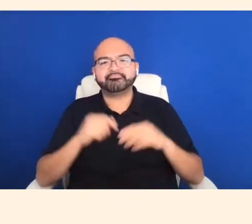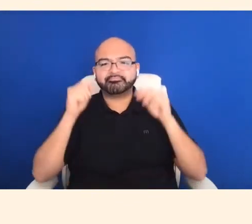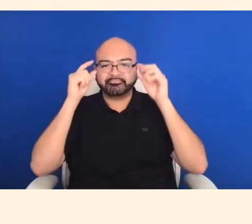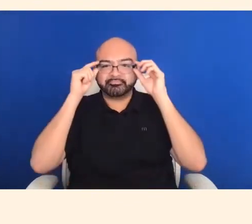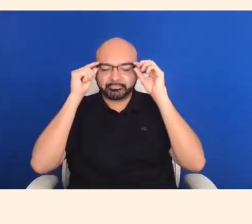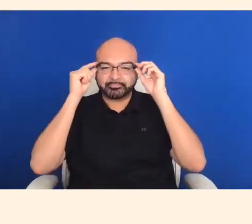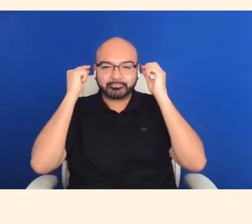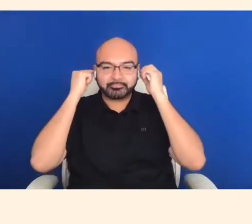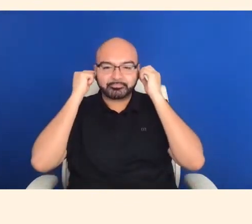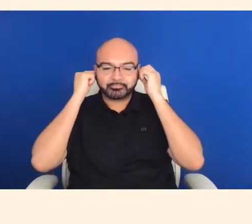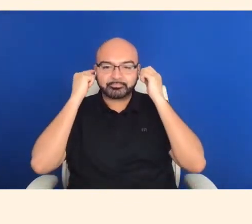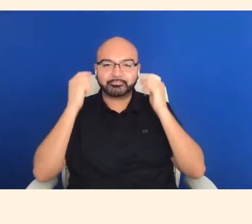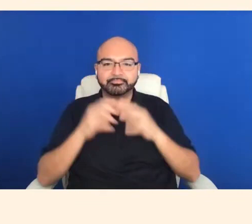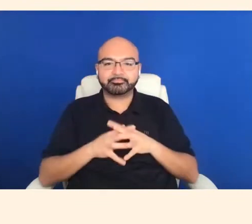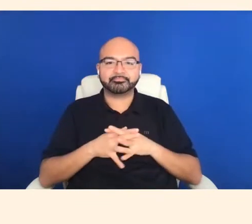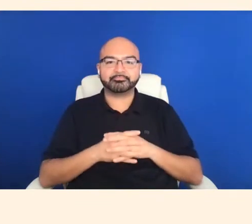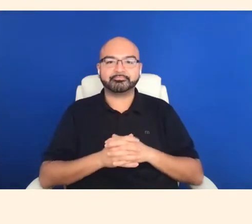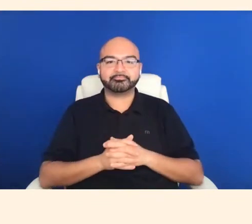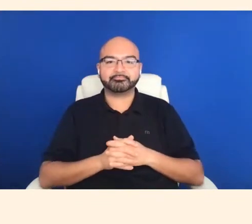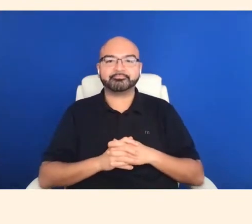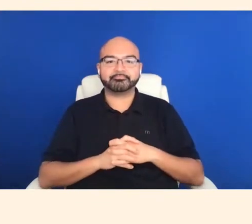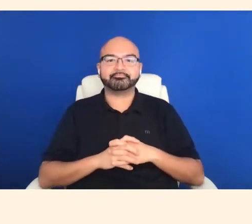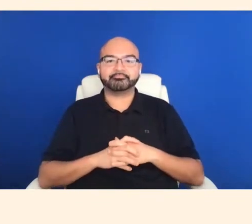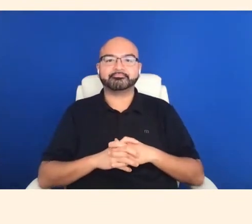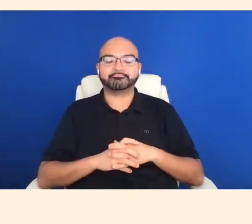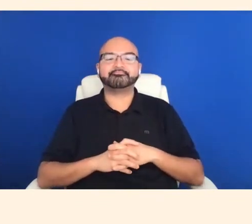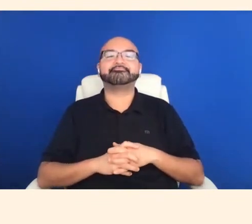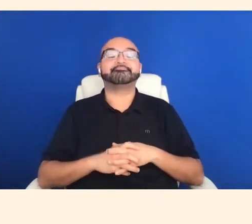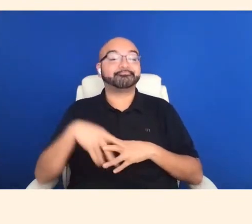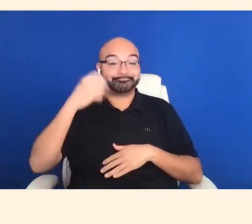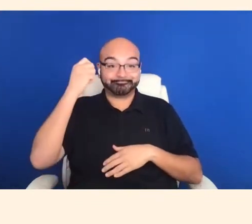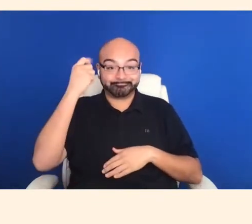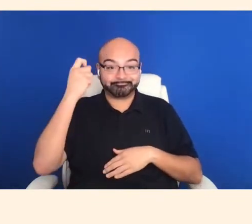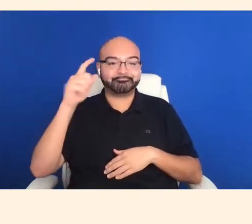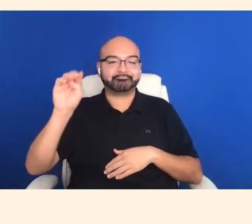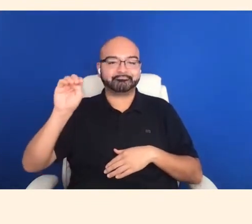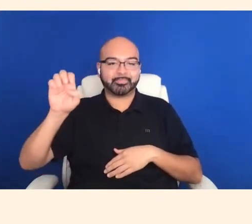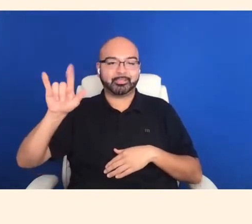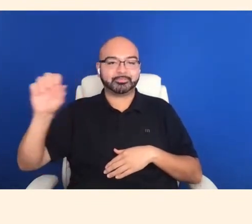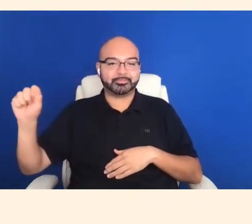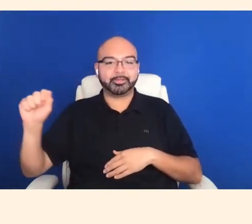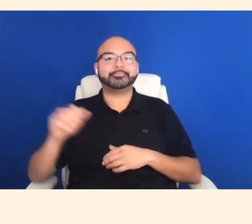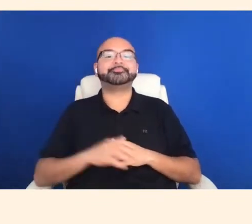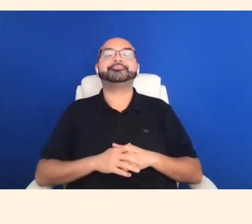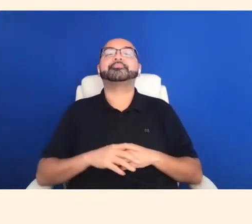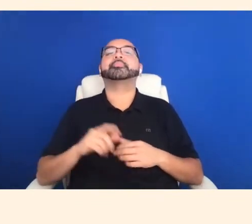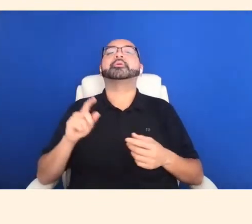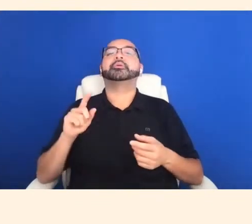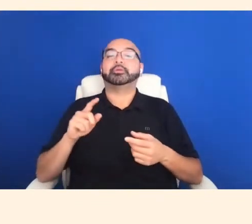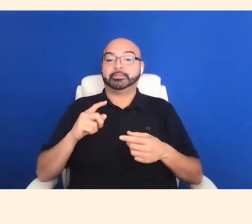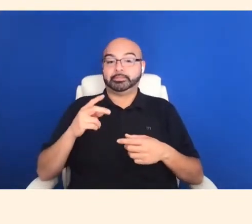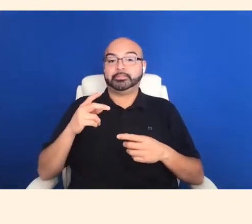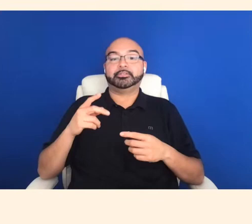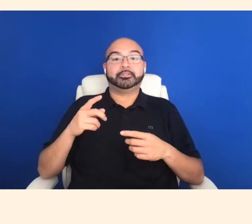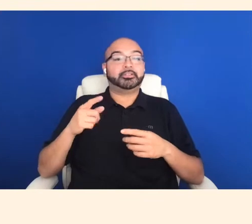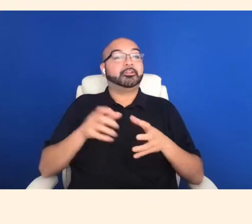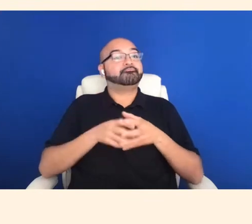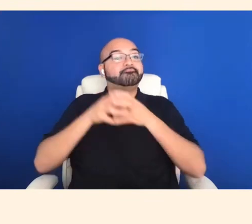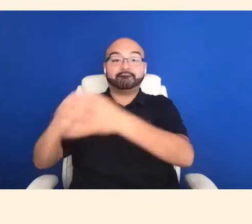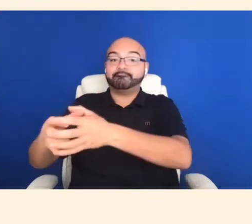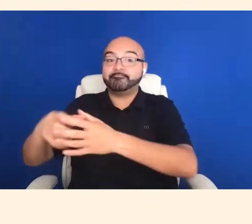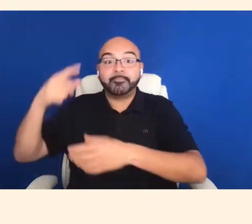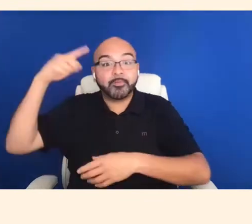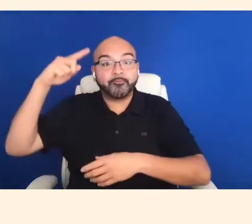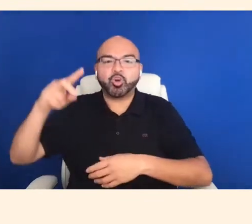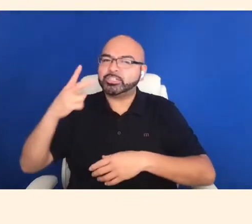In order to see people in their truest form, in order to see people when they're the